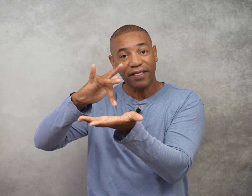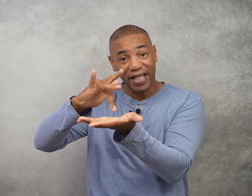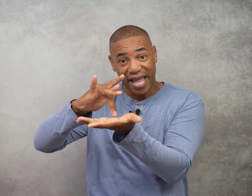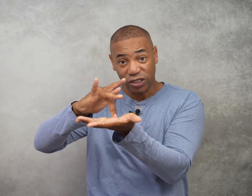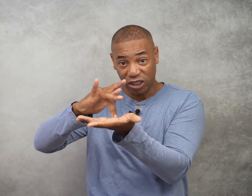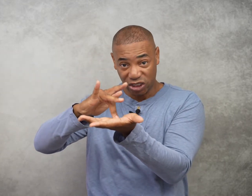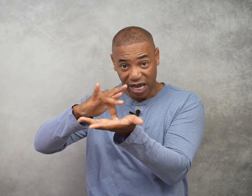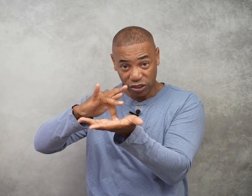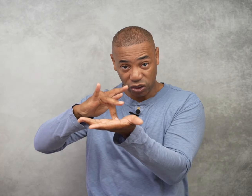I actually touched.